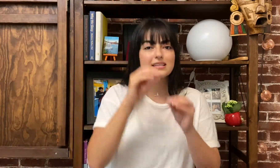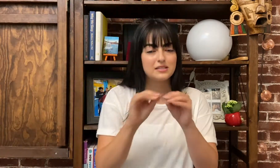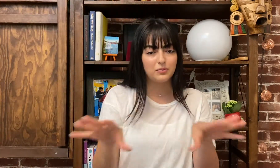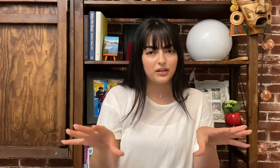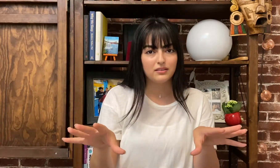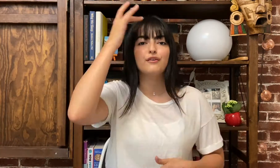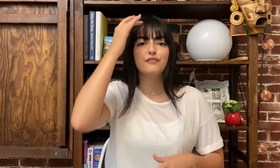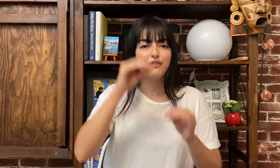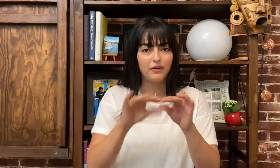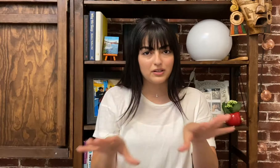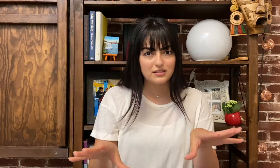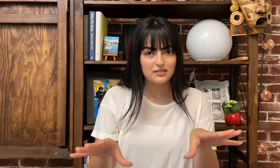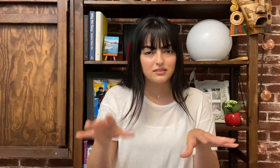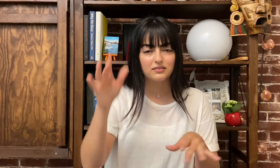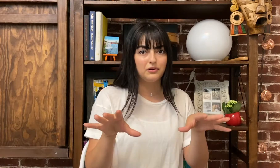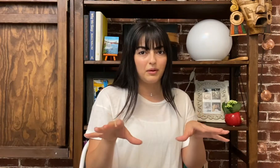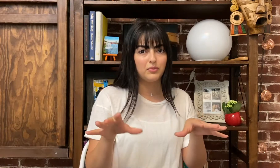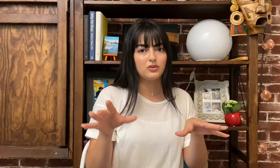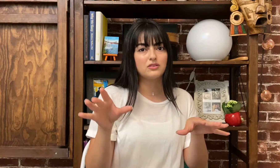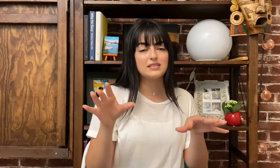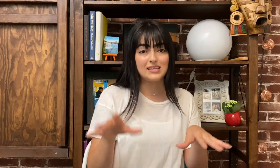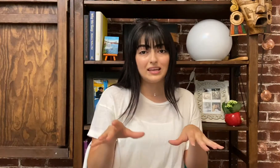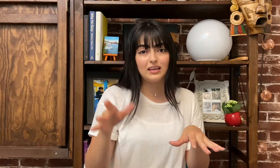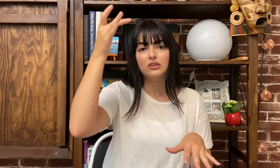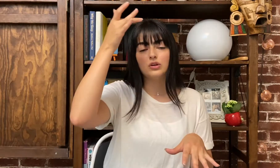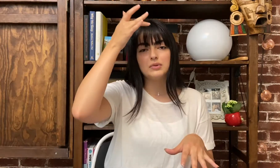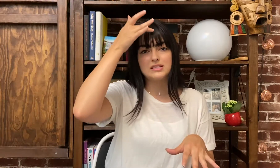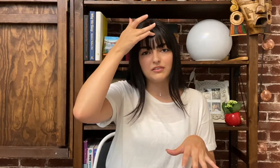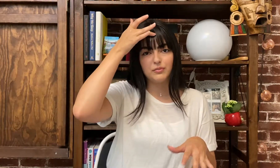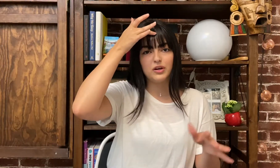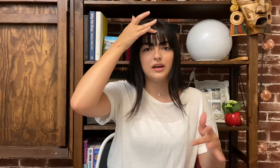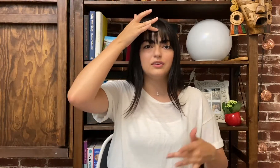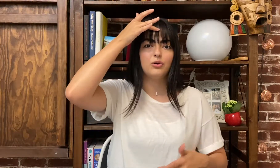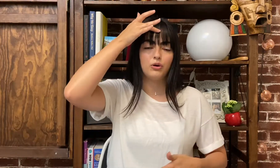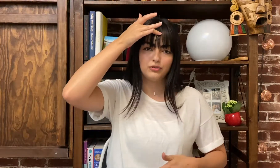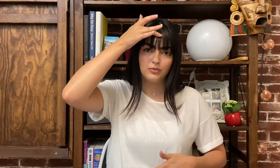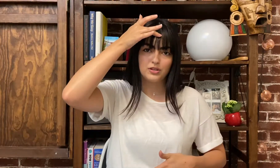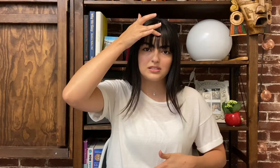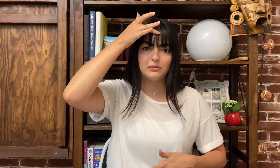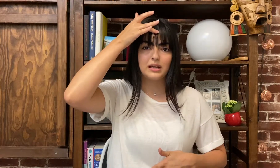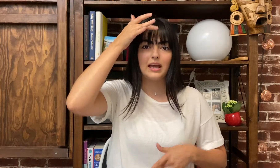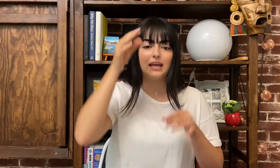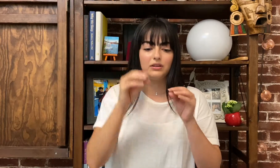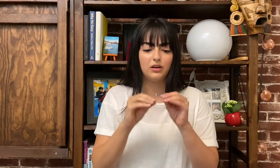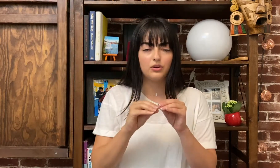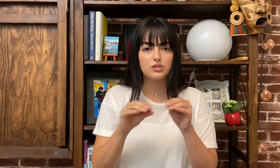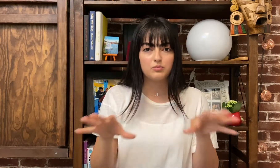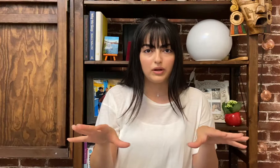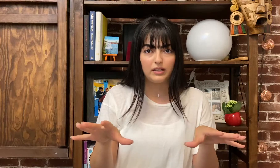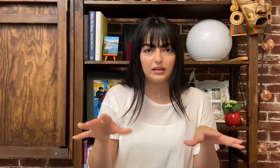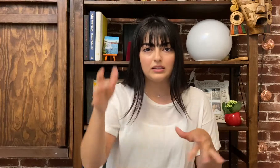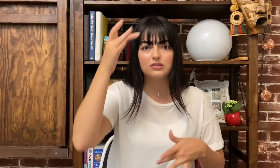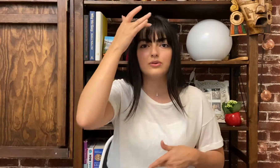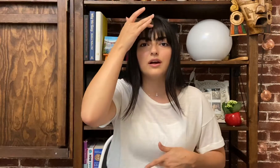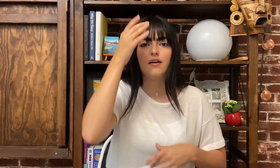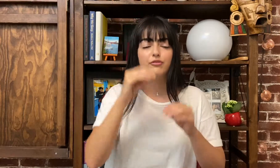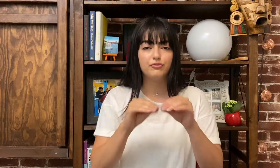spread. Virus. Remember, sick, you could be sick from your head or from your stomach and you're spreading it. So